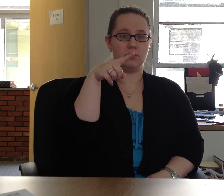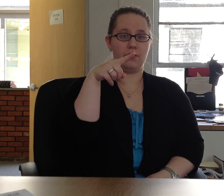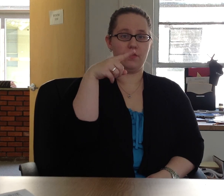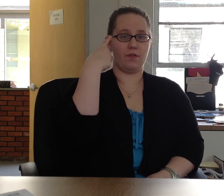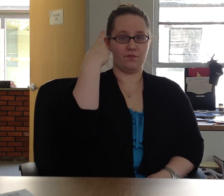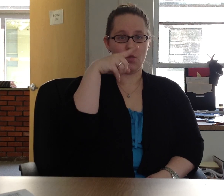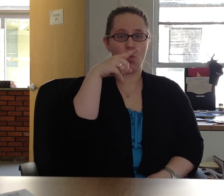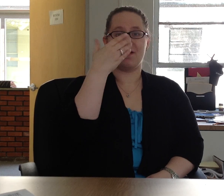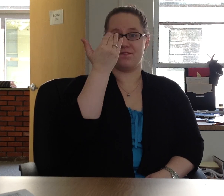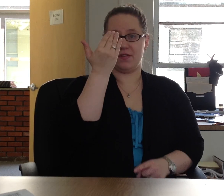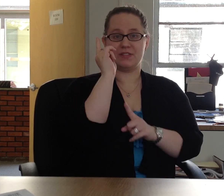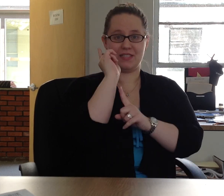hours.